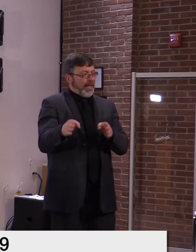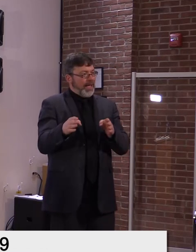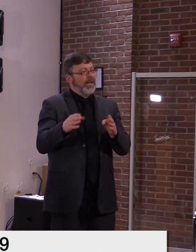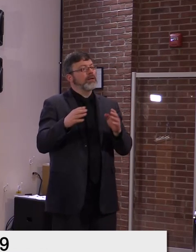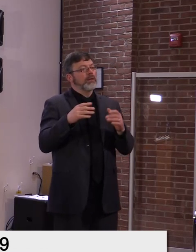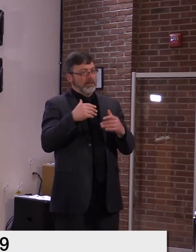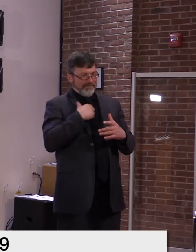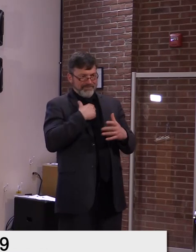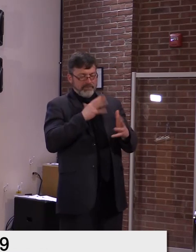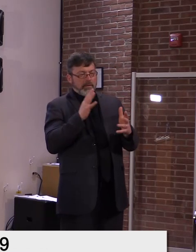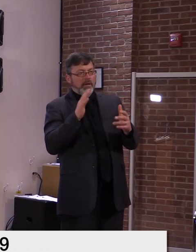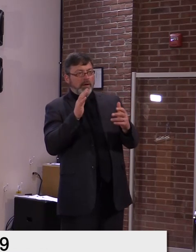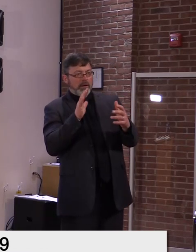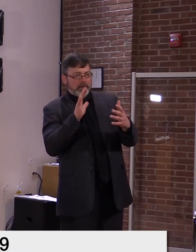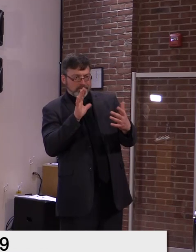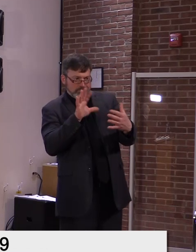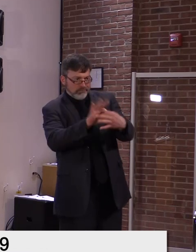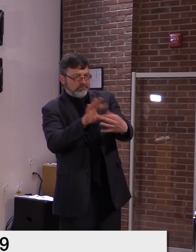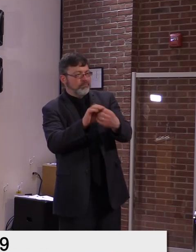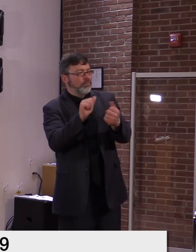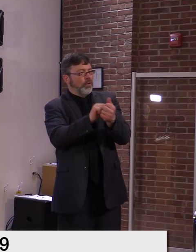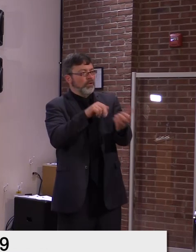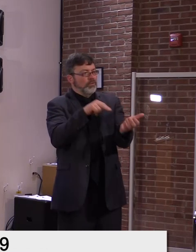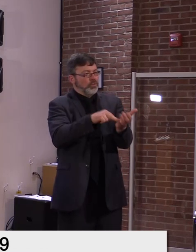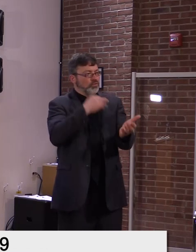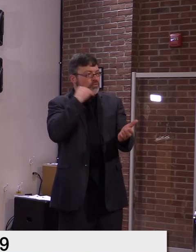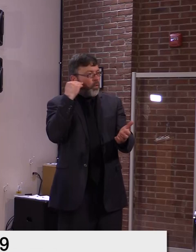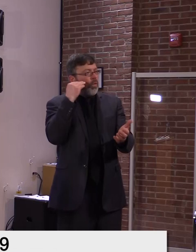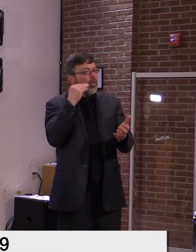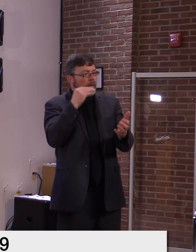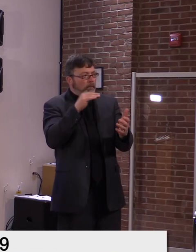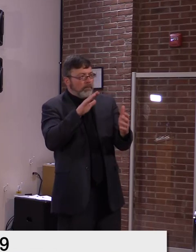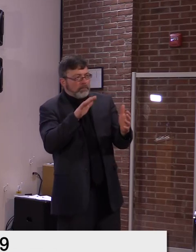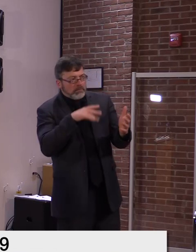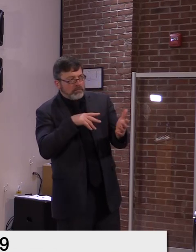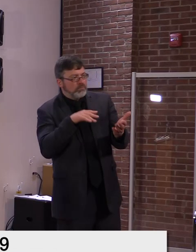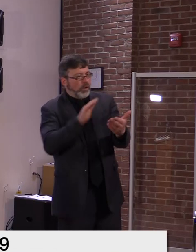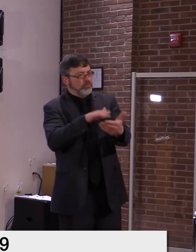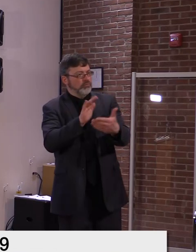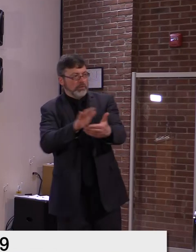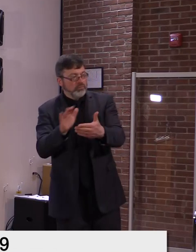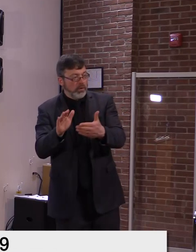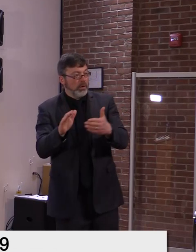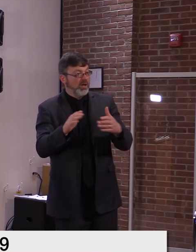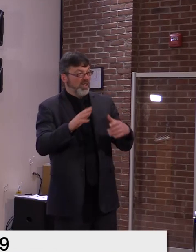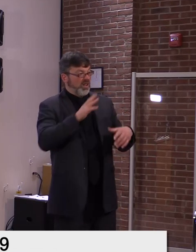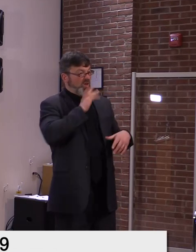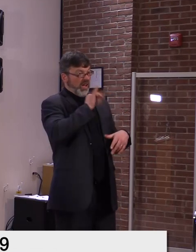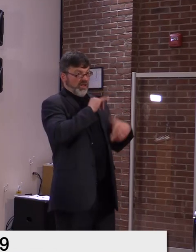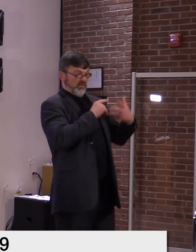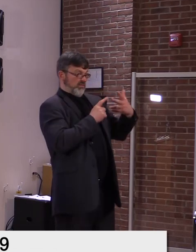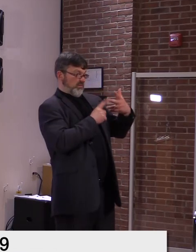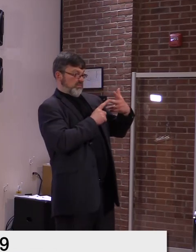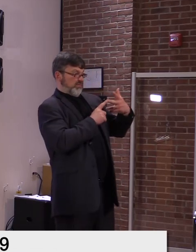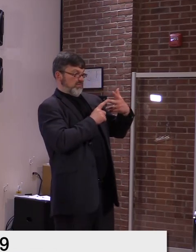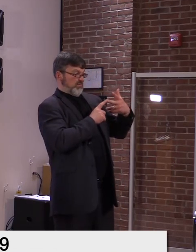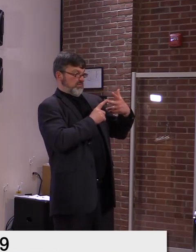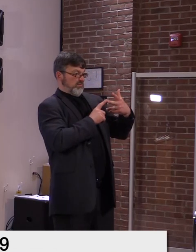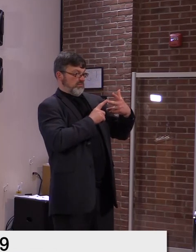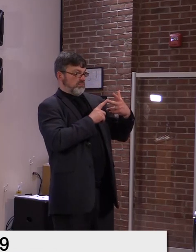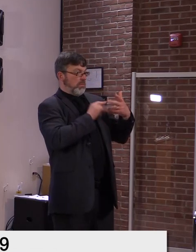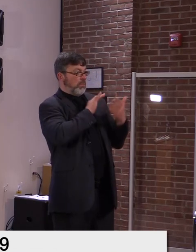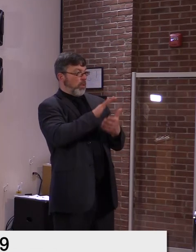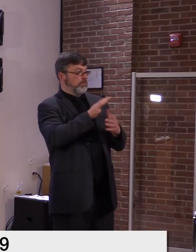what's interesting for us is the use of Johnson & Johnson in that particular instance. Not only discharging from